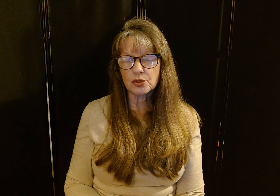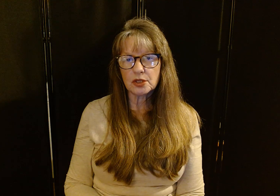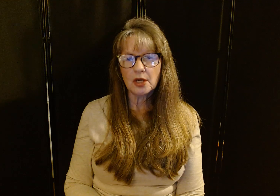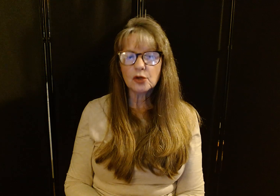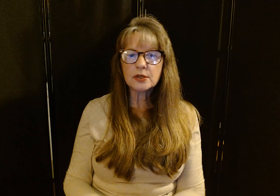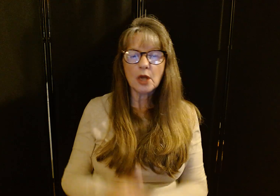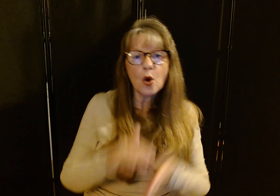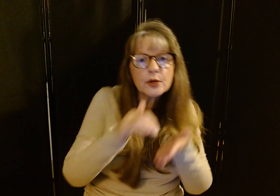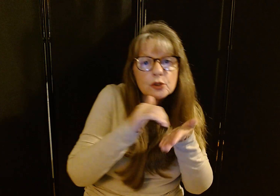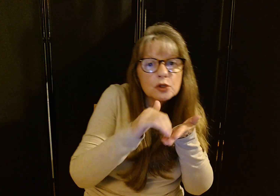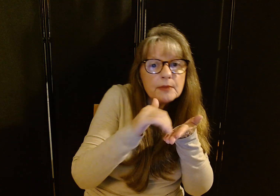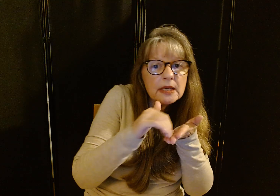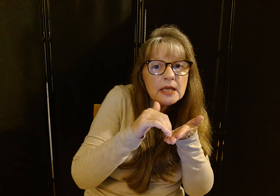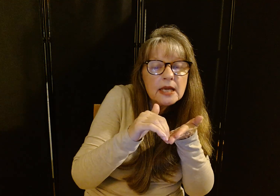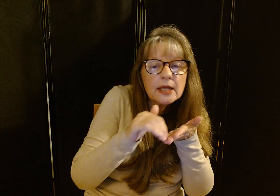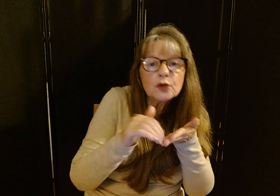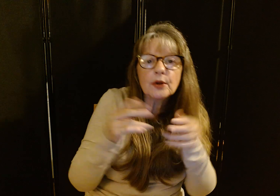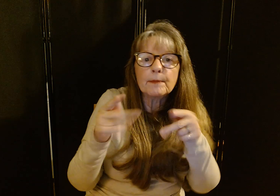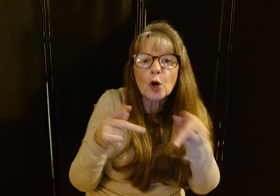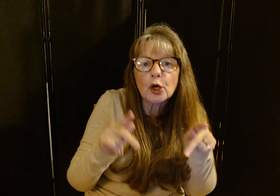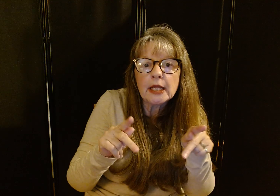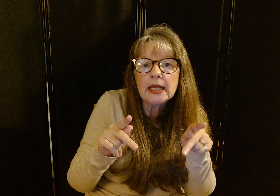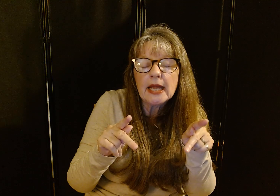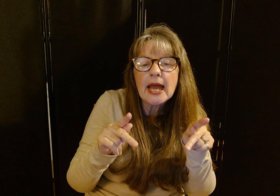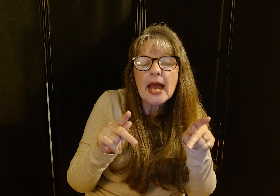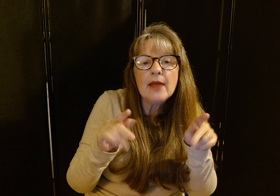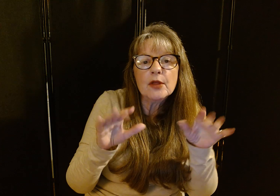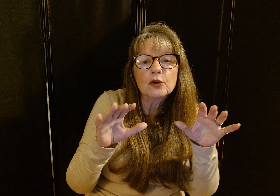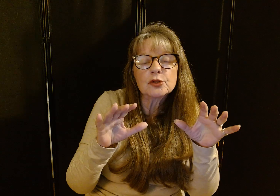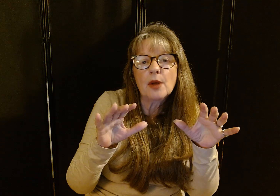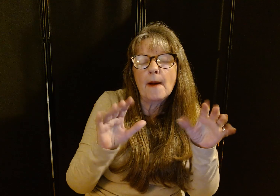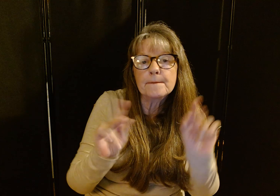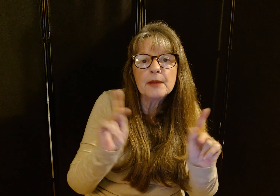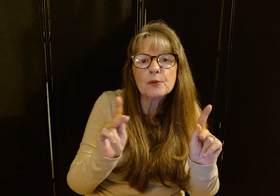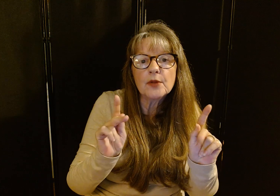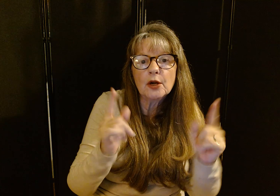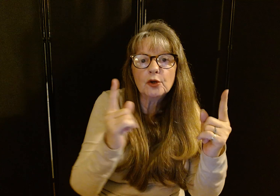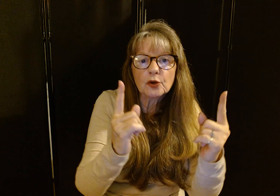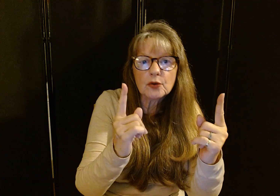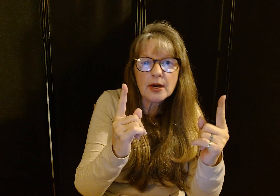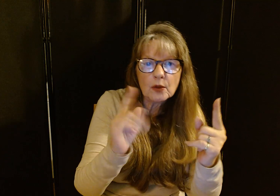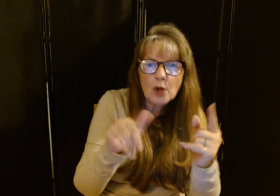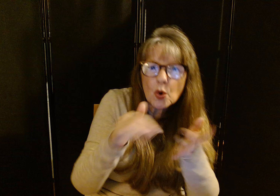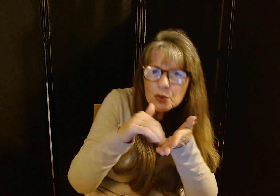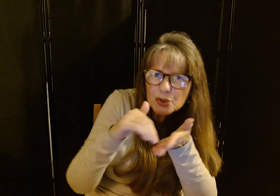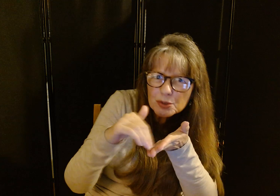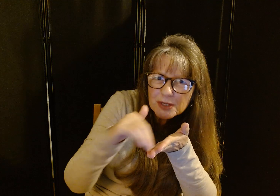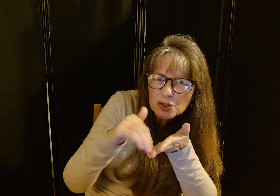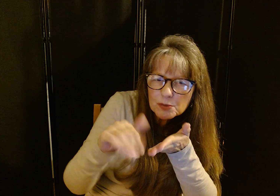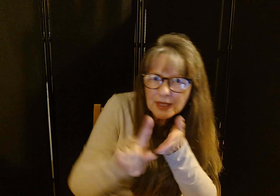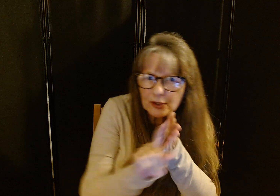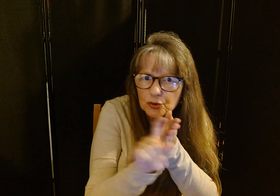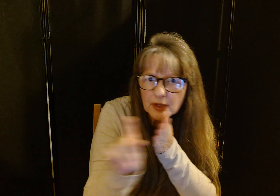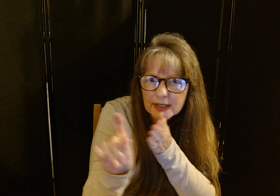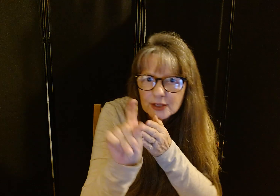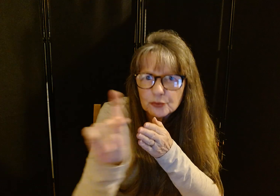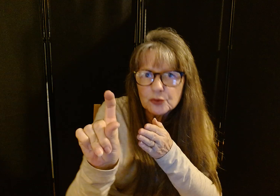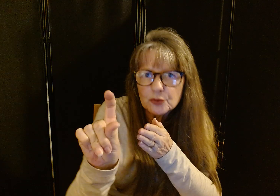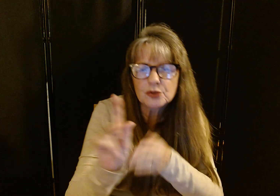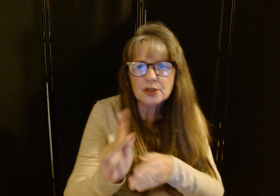You can say, oh, excuse me, like you're at a party, and there's people there, and you're trying to go, oh, excuse me, like you're trying to get through into